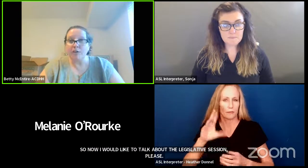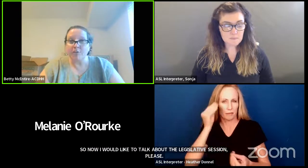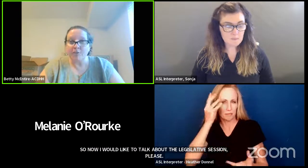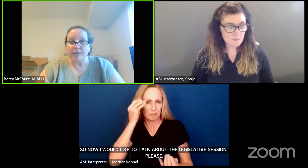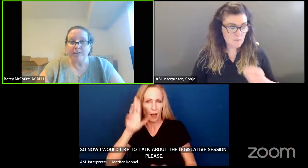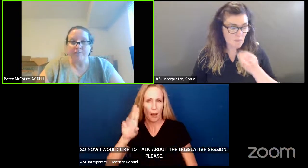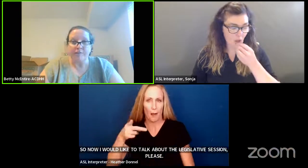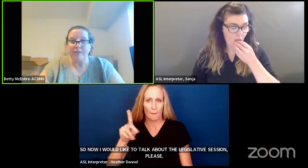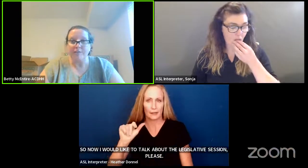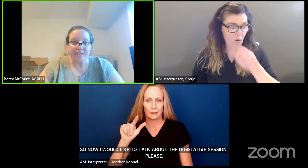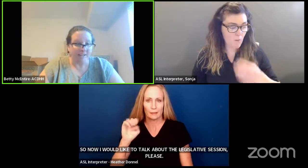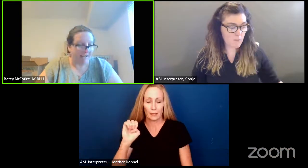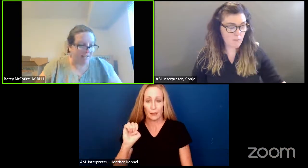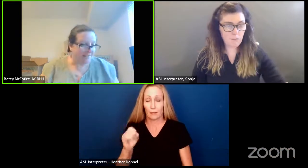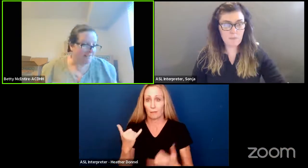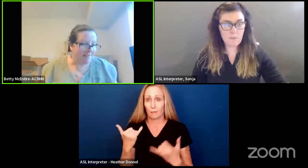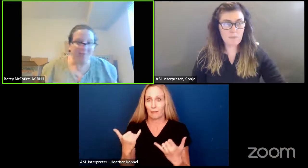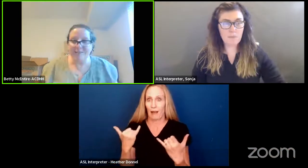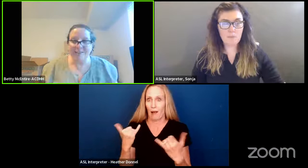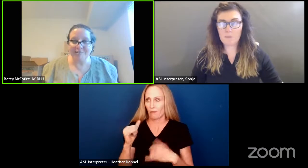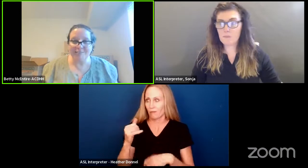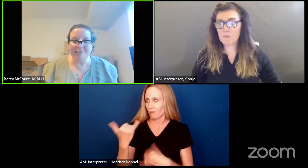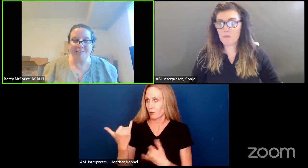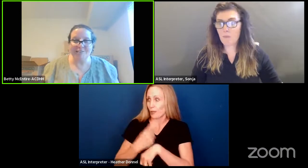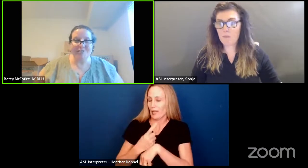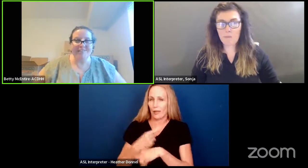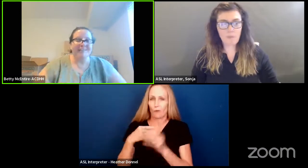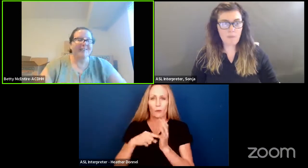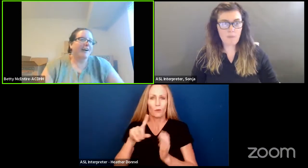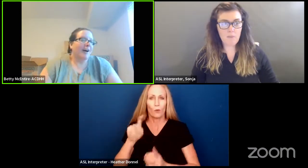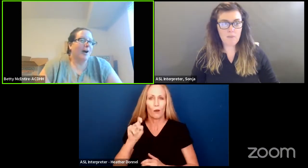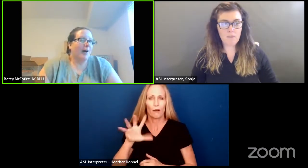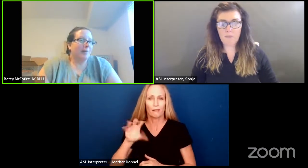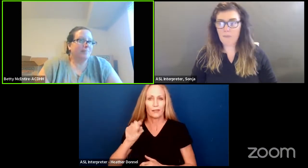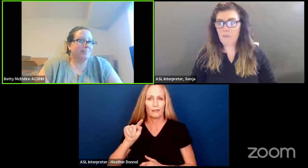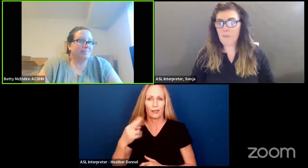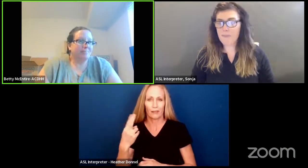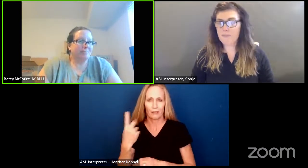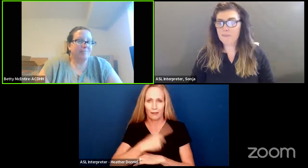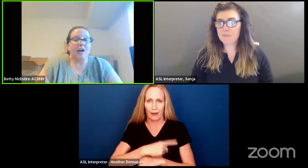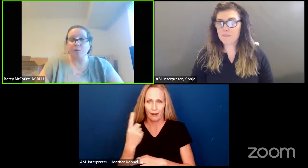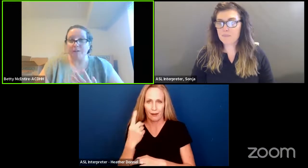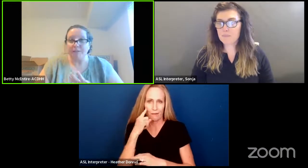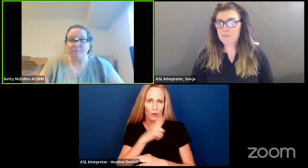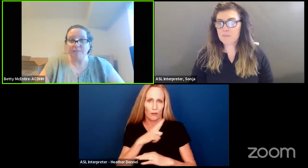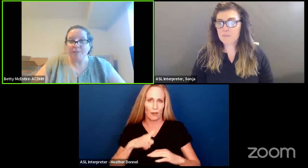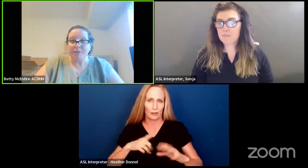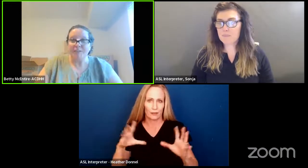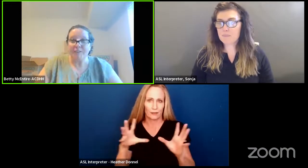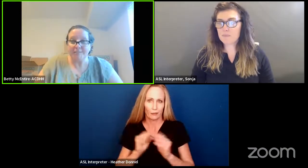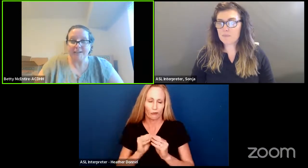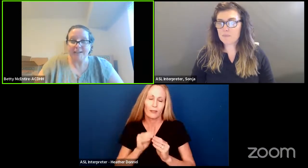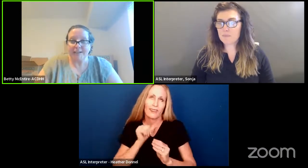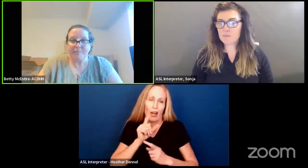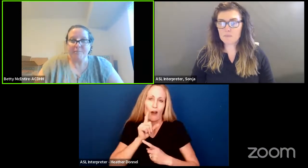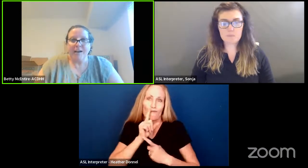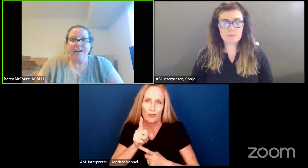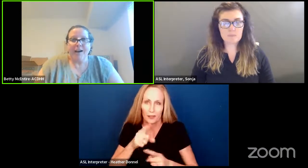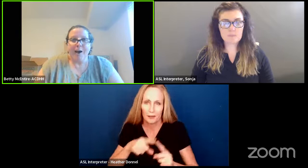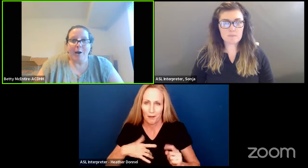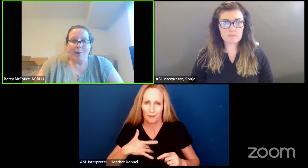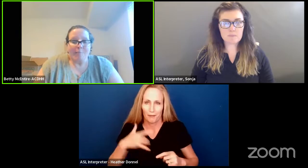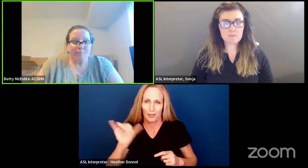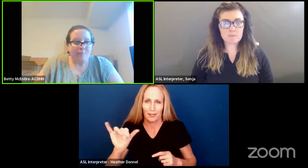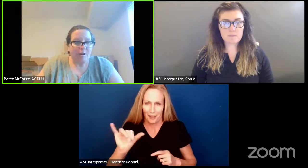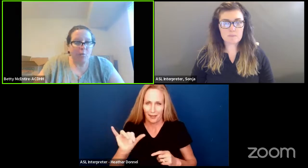the 150th day of the legislative session. Not really, but that's what it feels like.